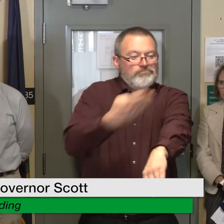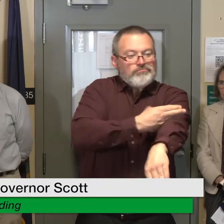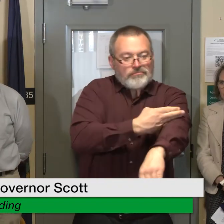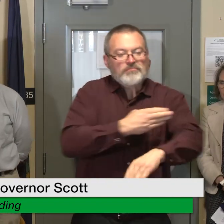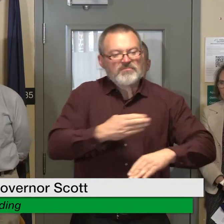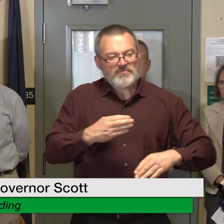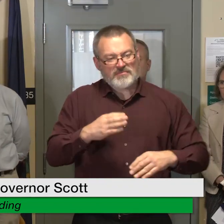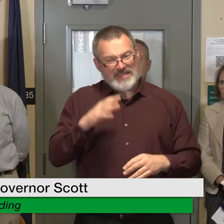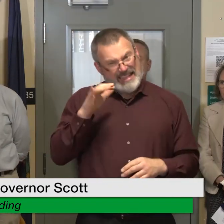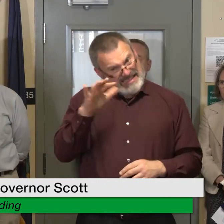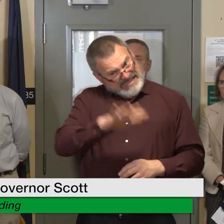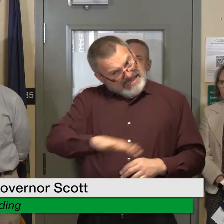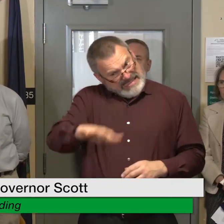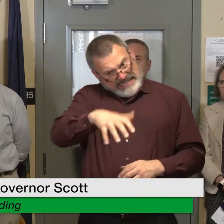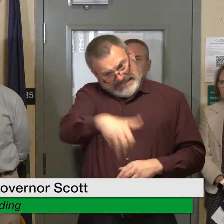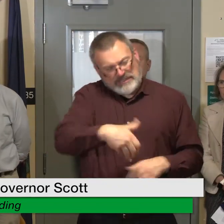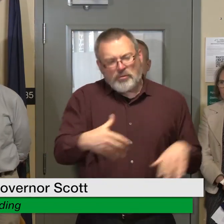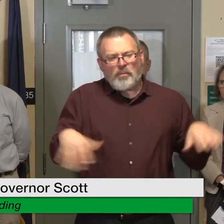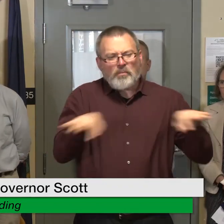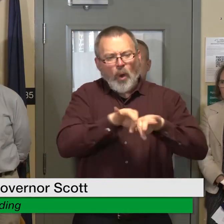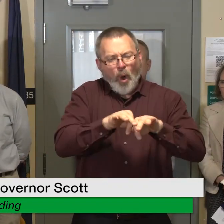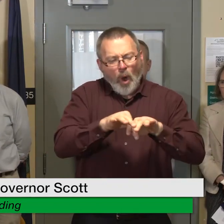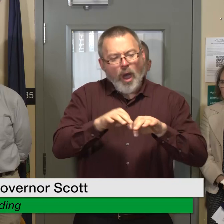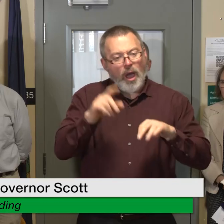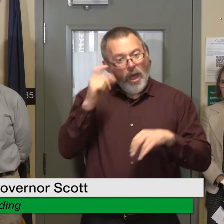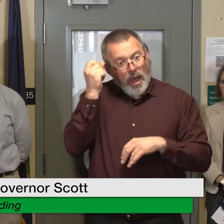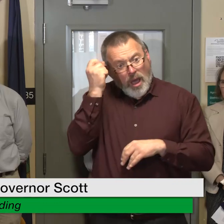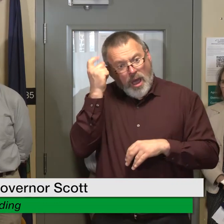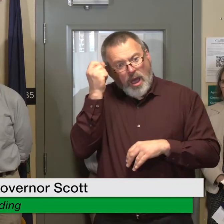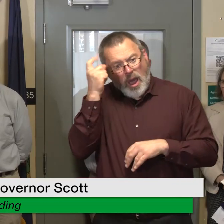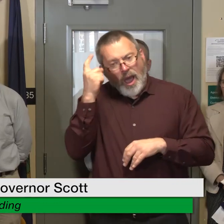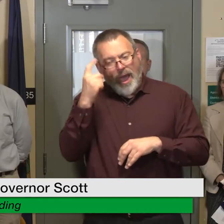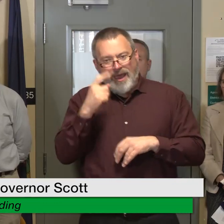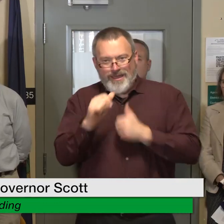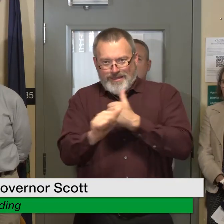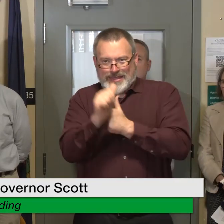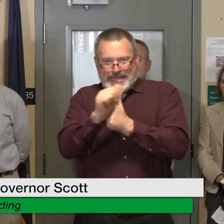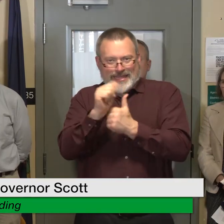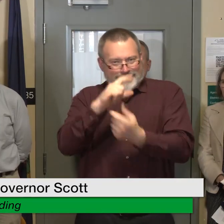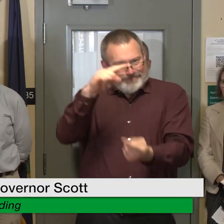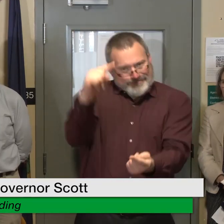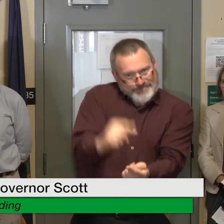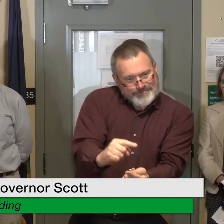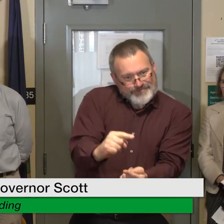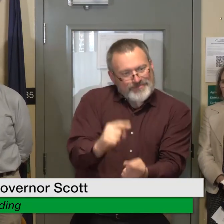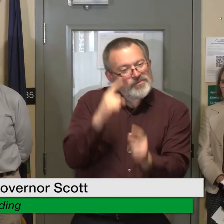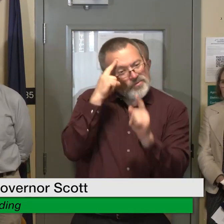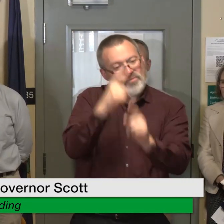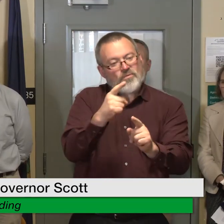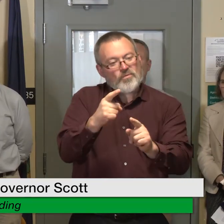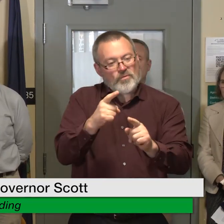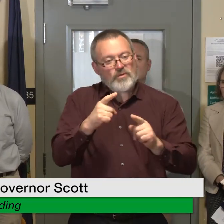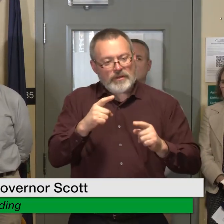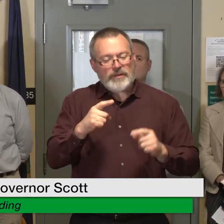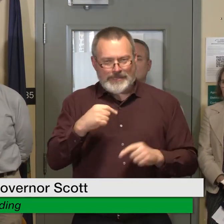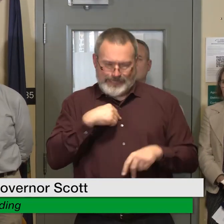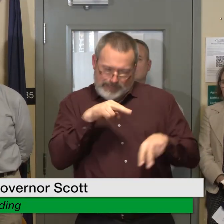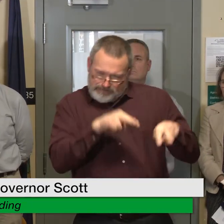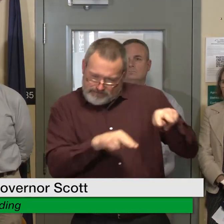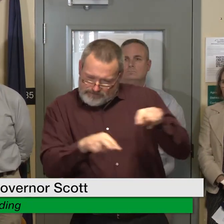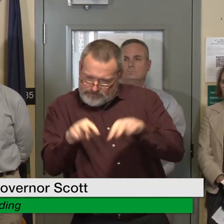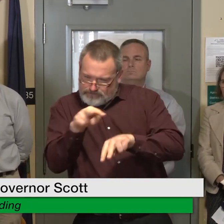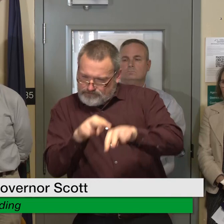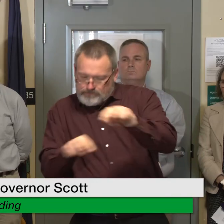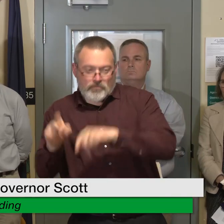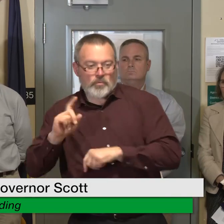even, it is also one that comes with significant risk and so needs to be used thoughtfully. Vermont has more than